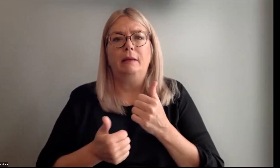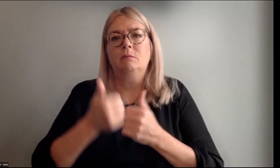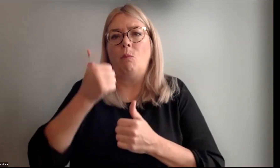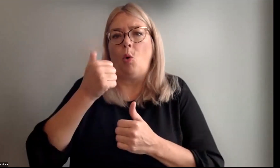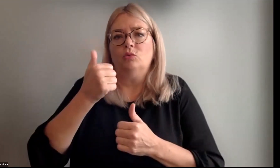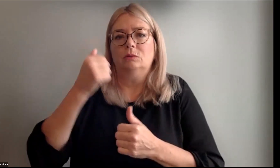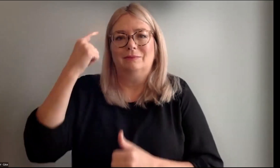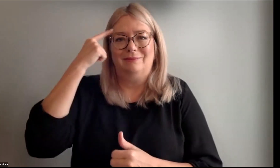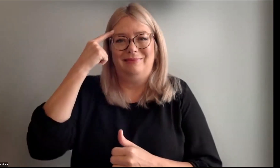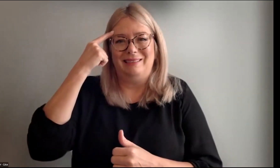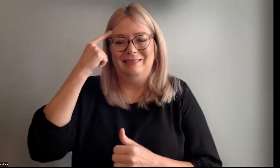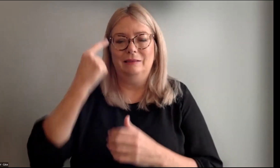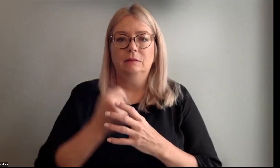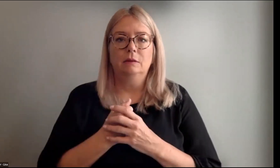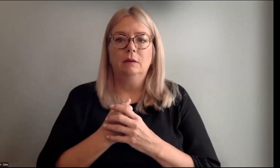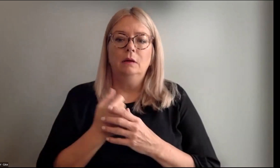at a